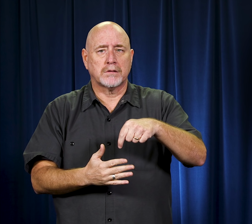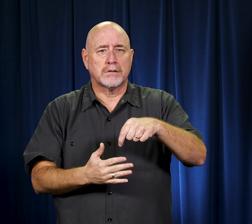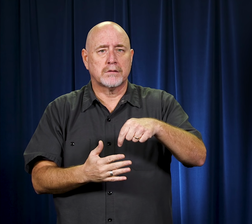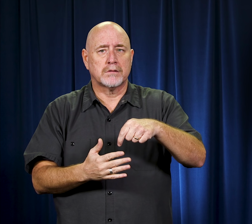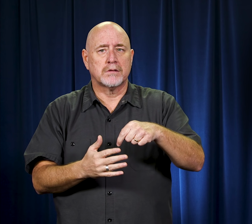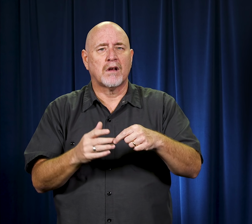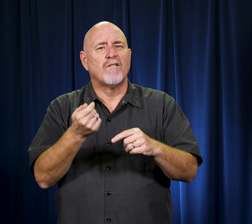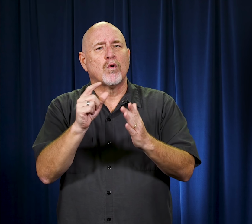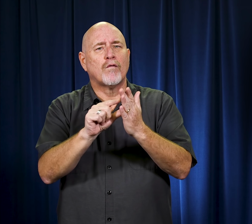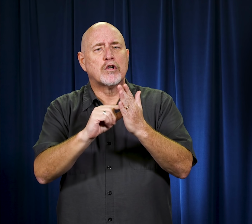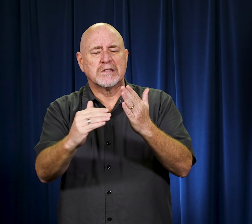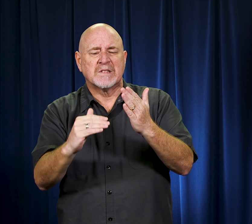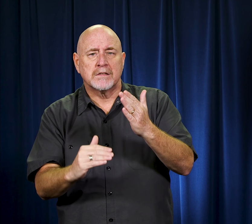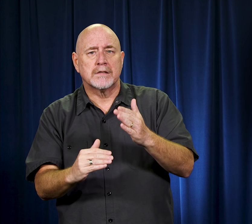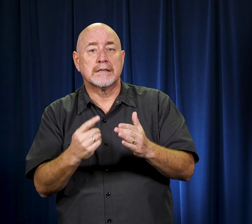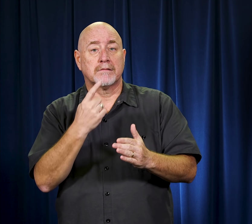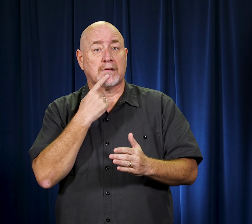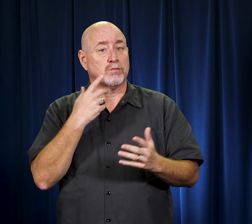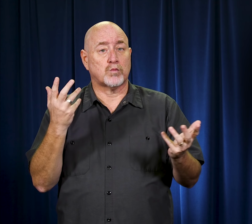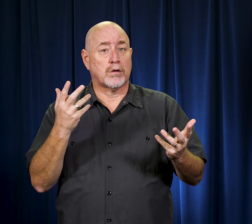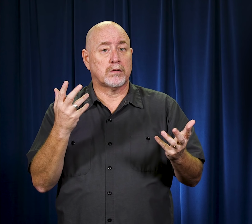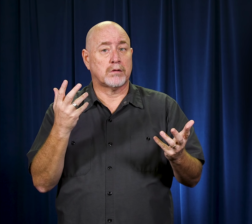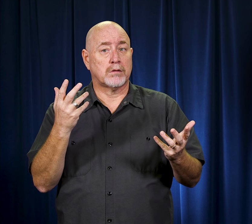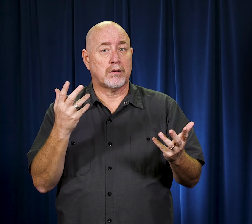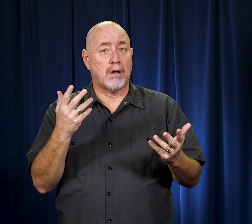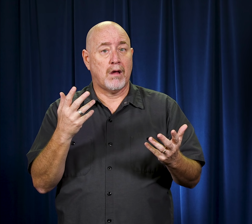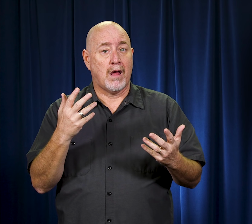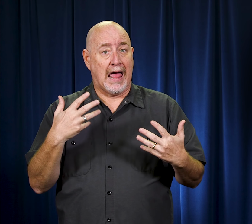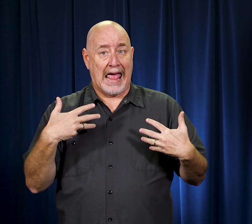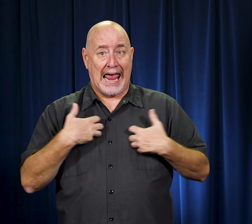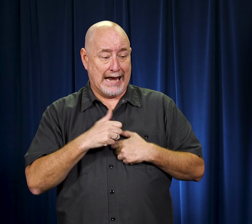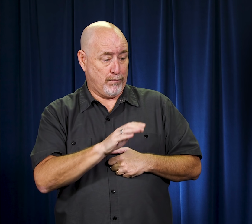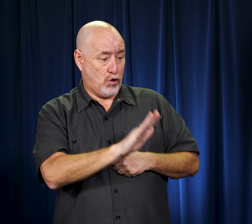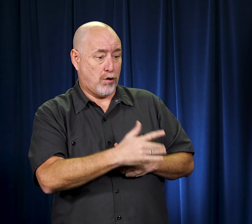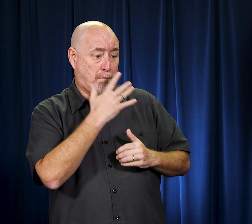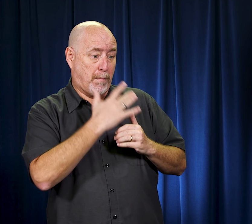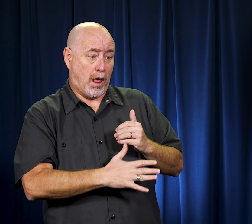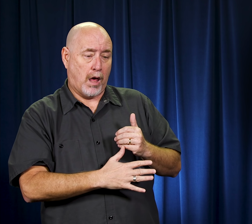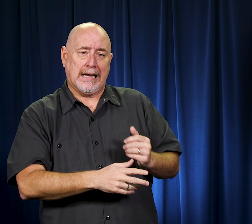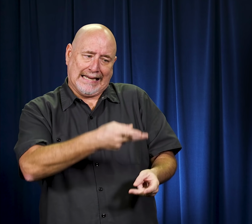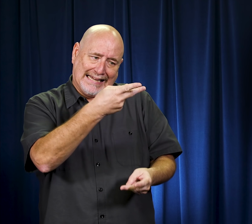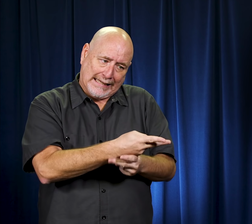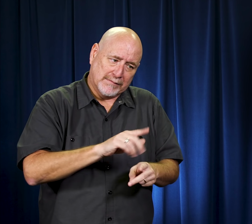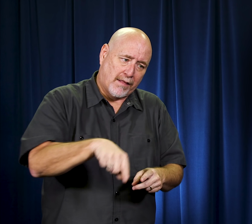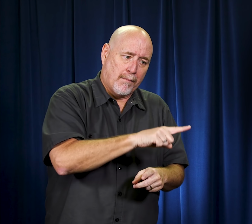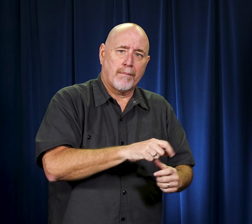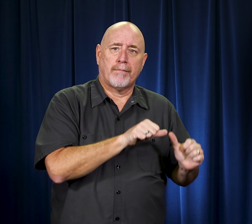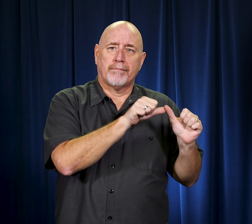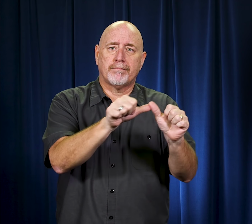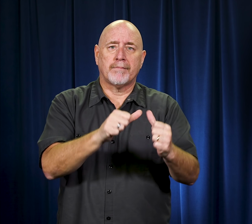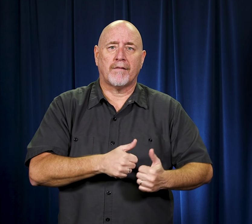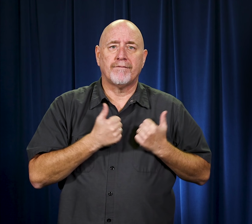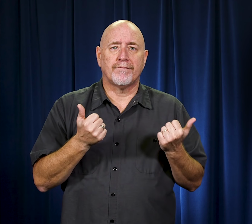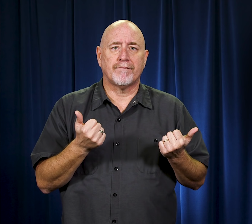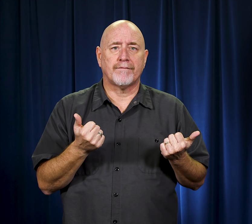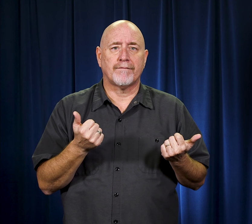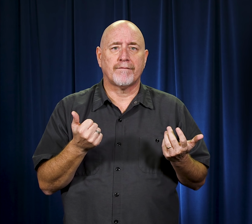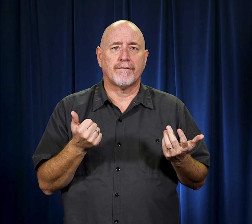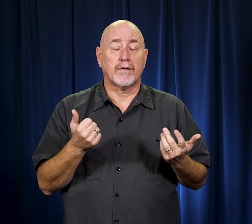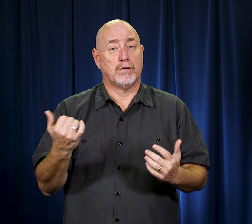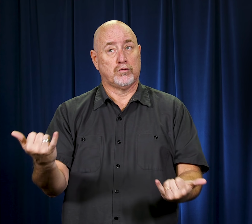blood." And just a few verses down, it said that an animal's blood sustains its